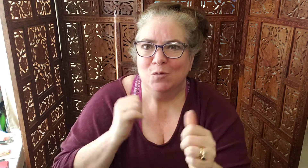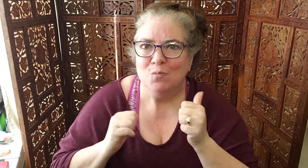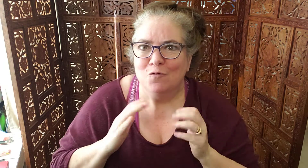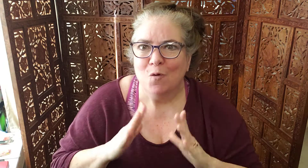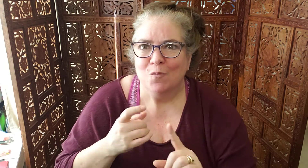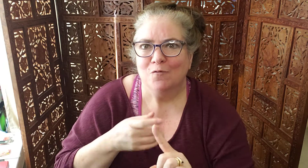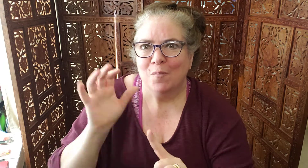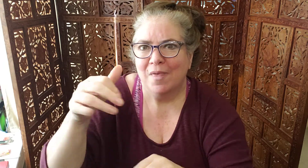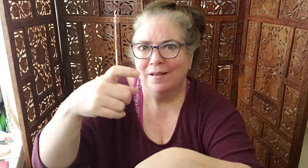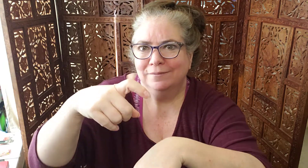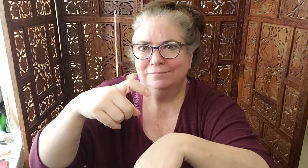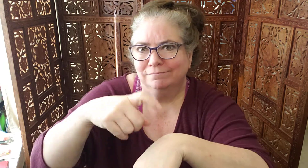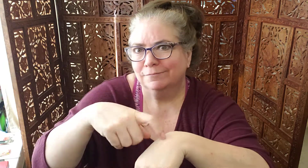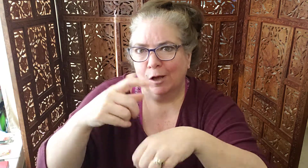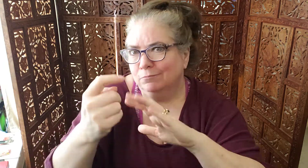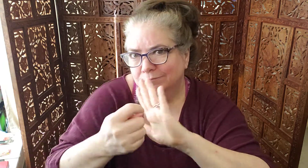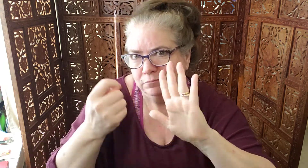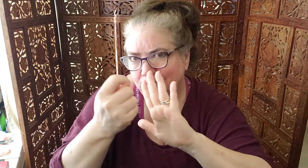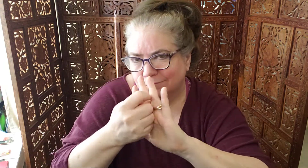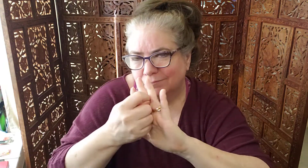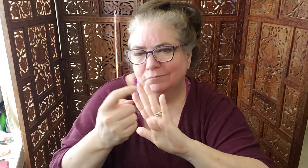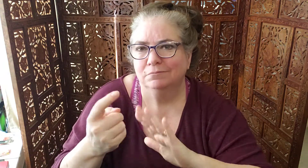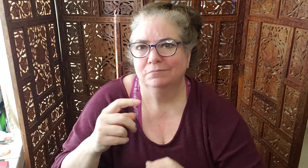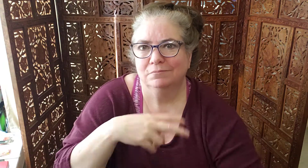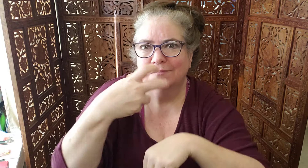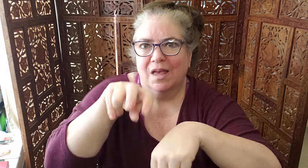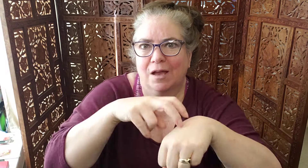Irish-American. His name was George M. Cohan.